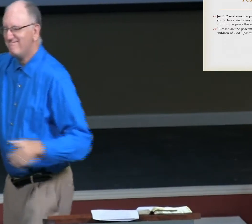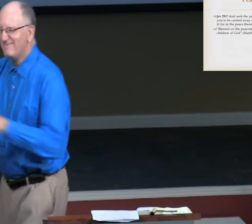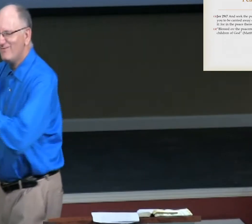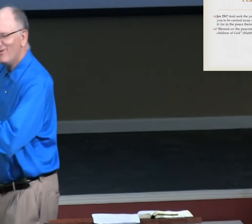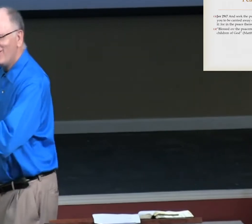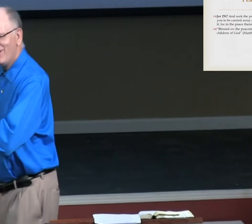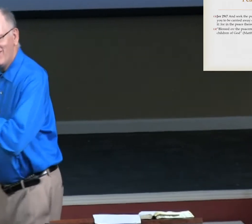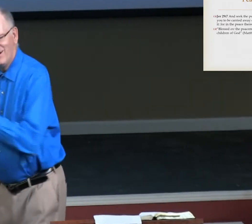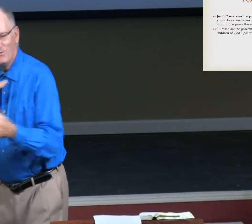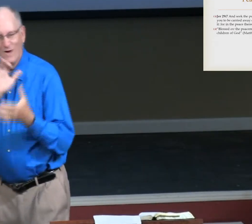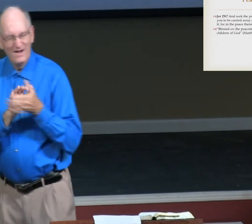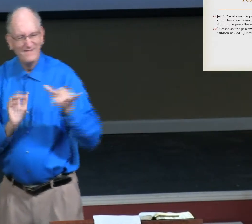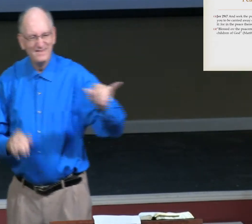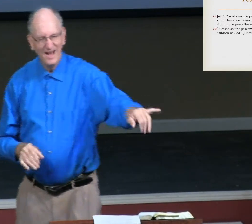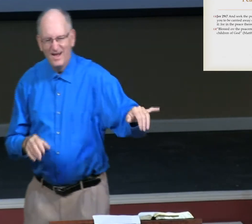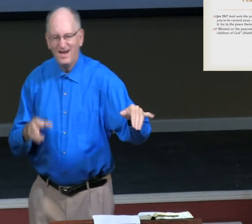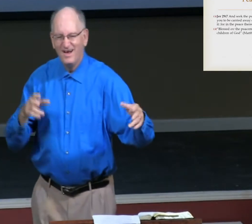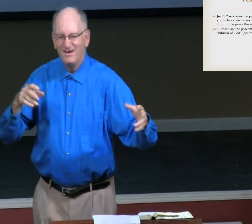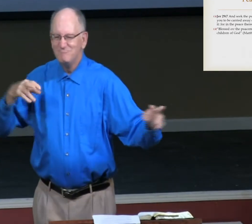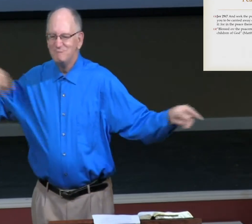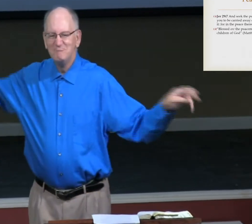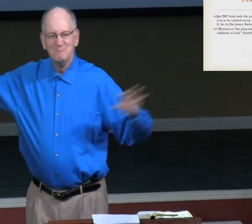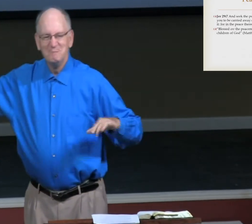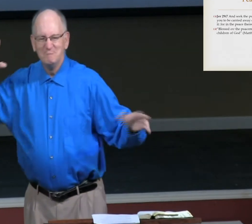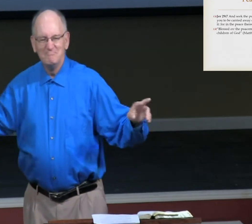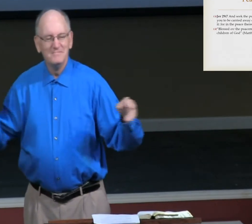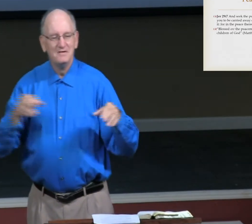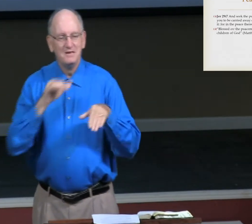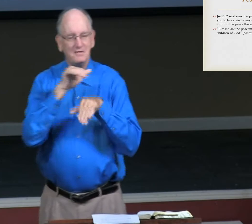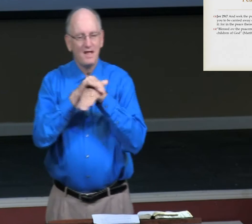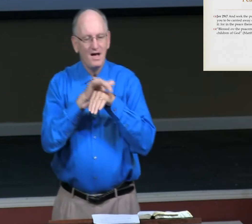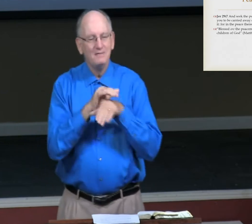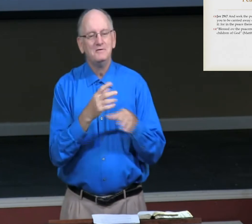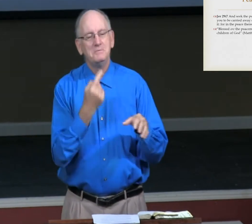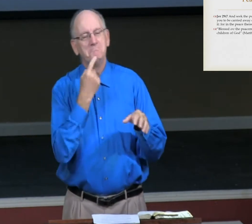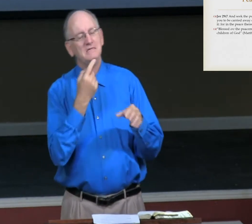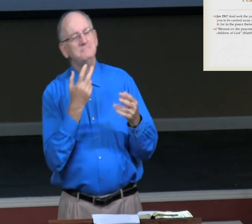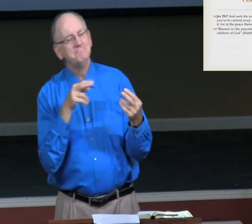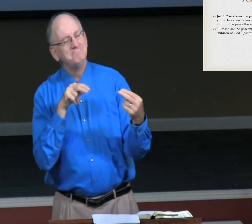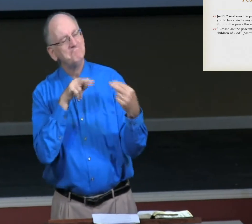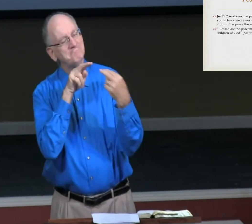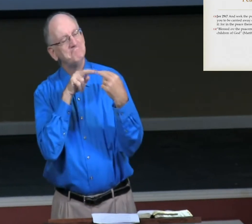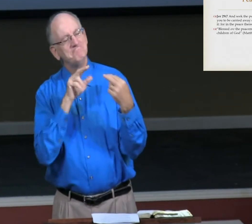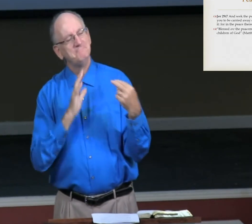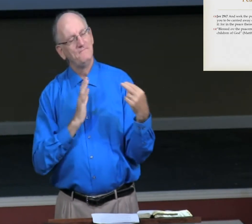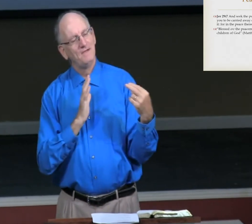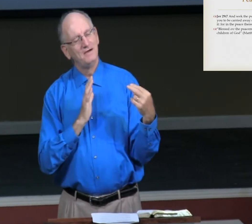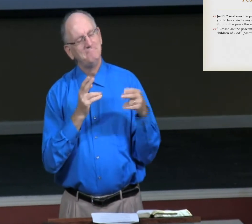know, most of the time you're out working, or your wife stays at home, or vice versa, and then at night, you know, you see